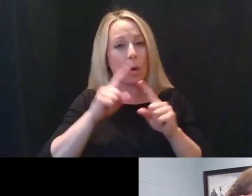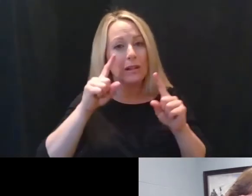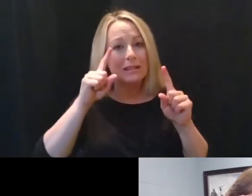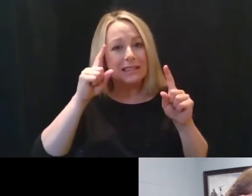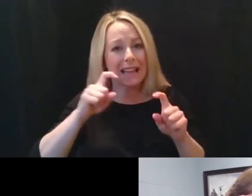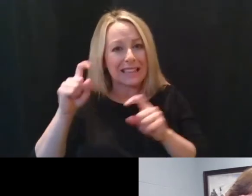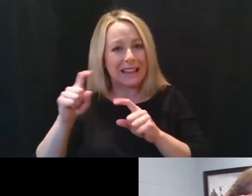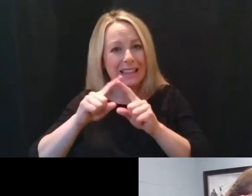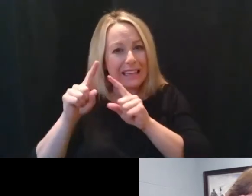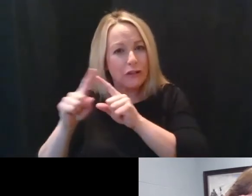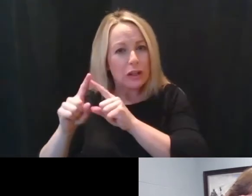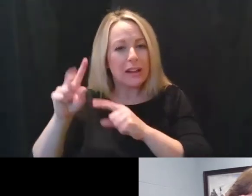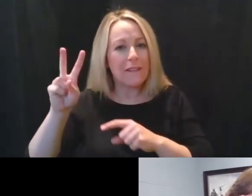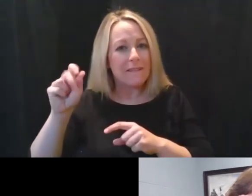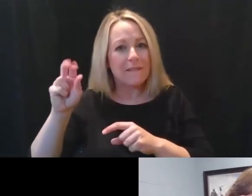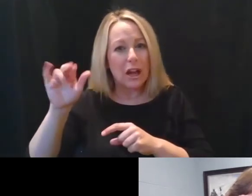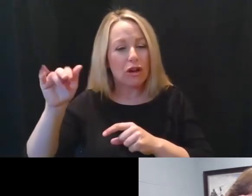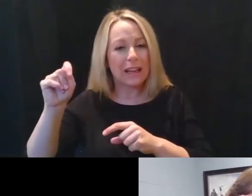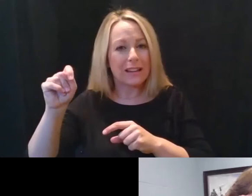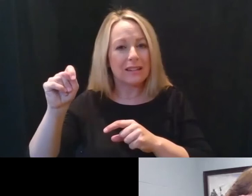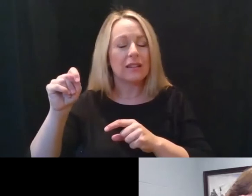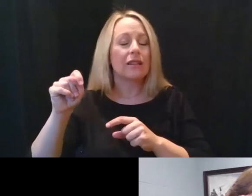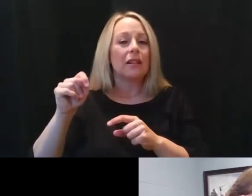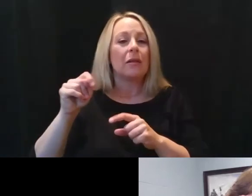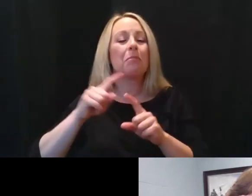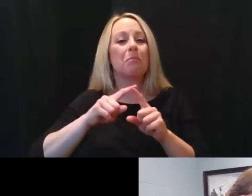right now there's specific criteria that are,